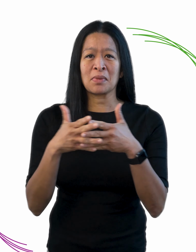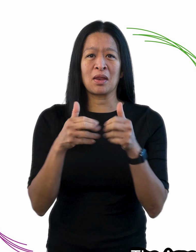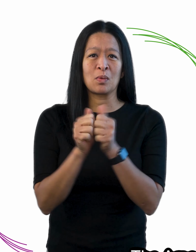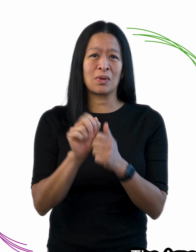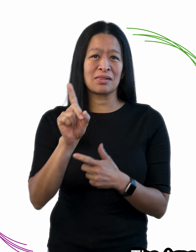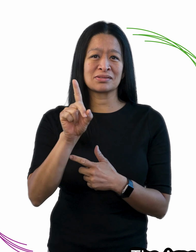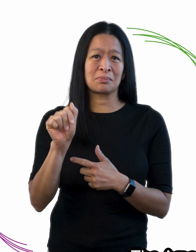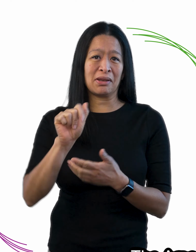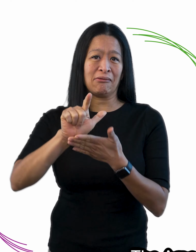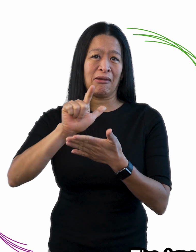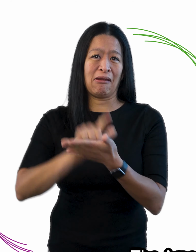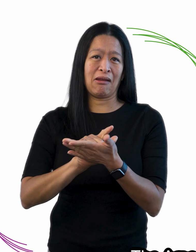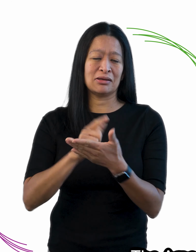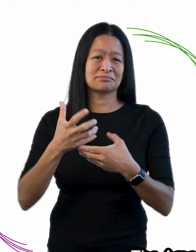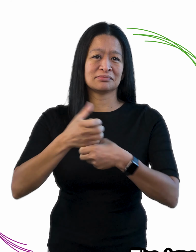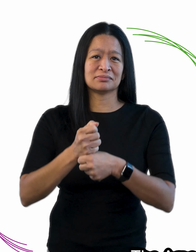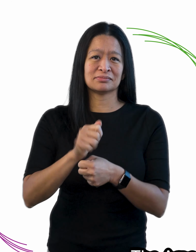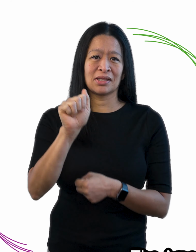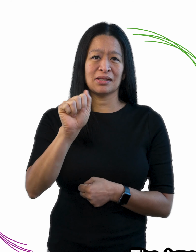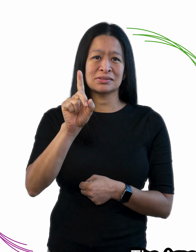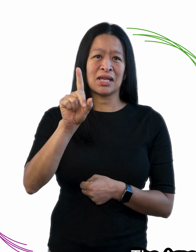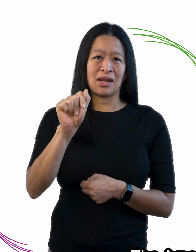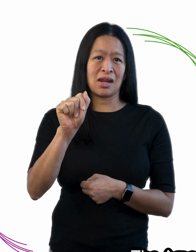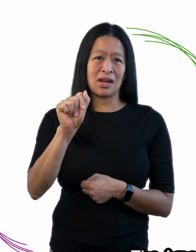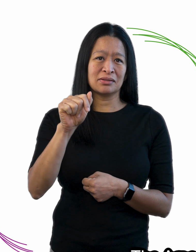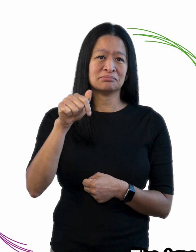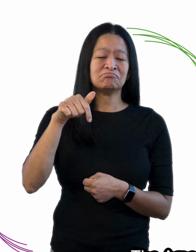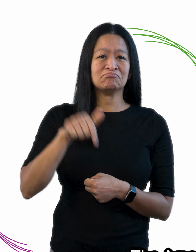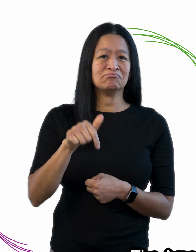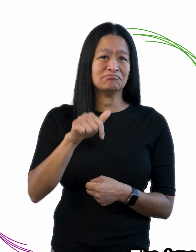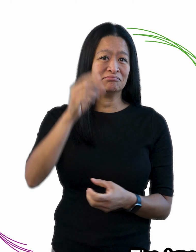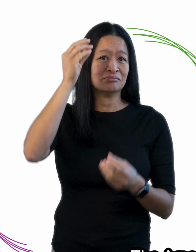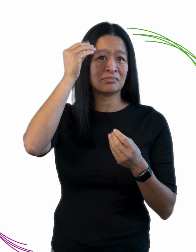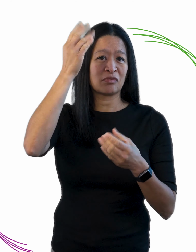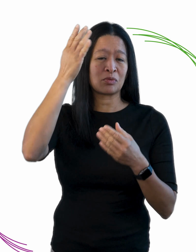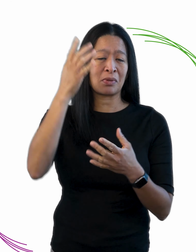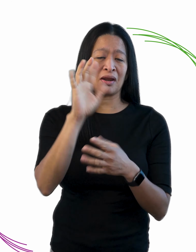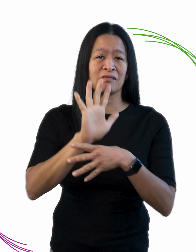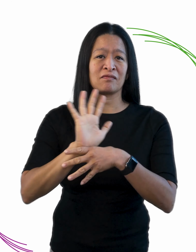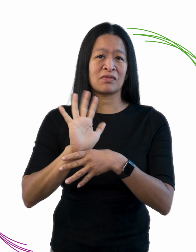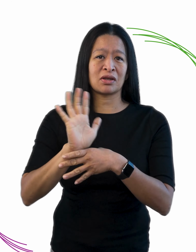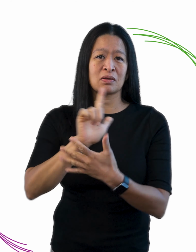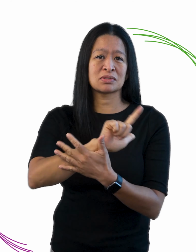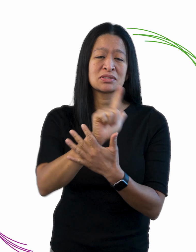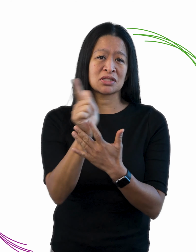The Americans with Disabilities Act, ADA, Informational Video Series.